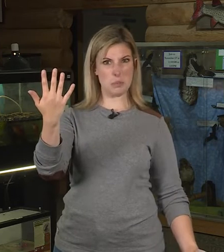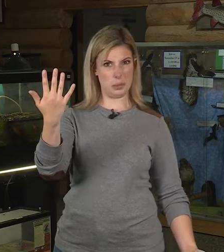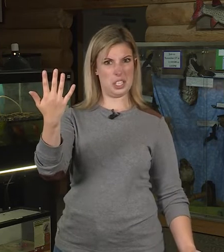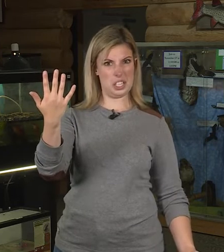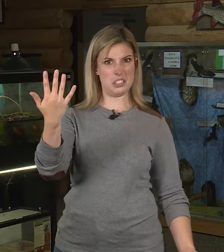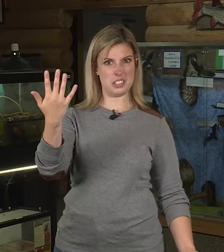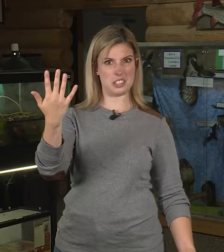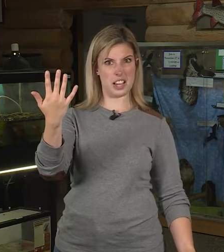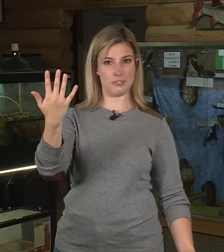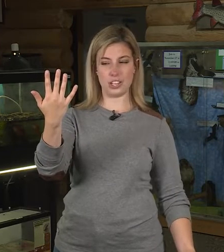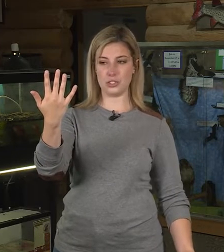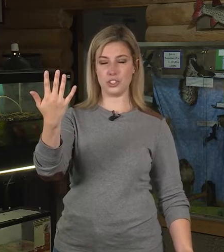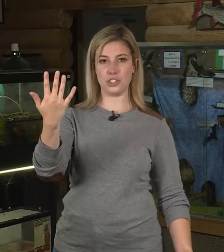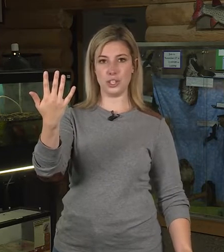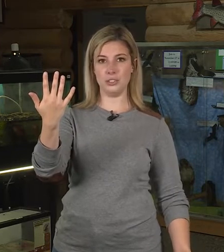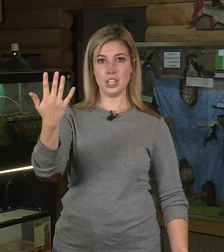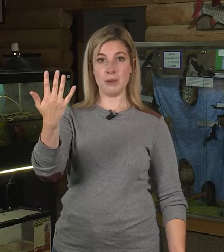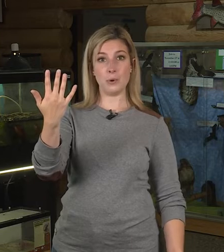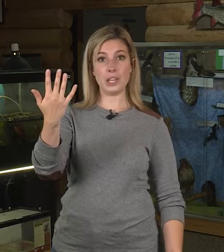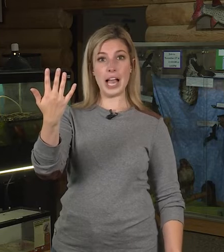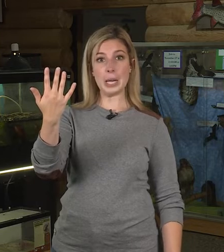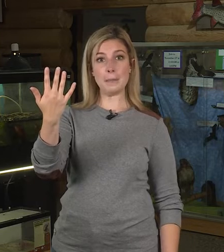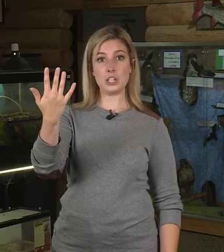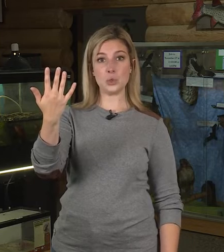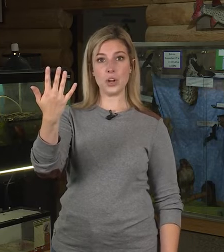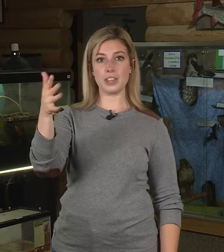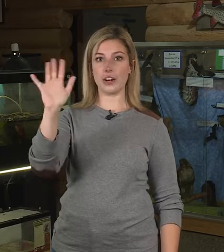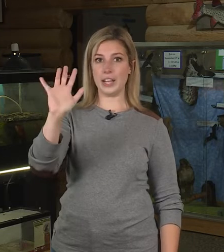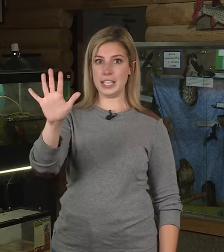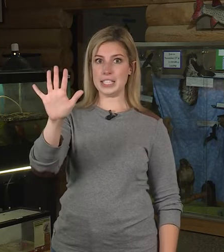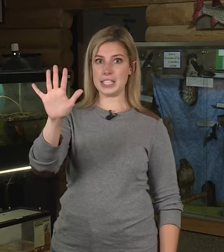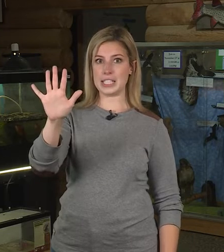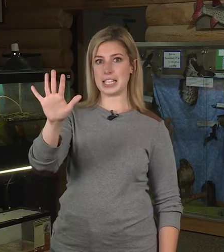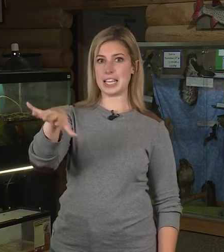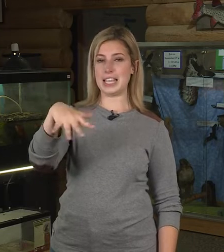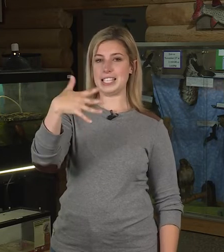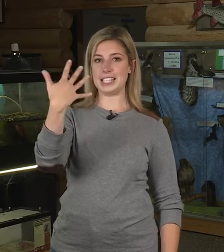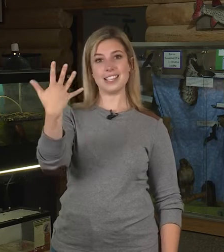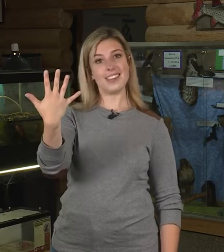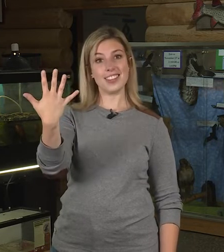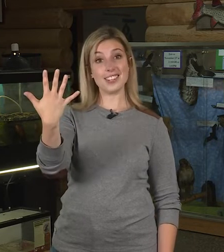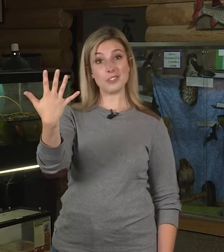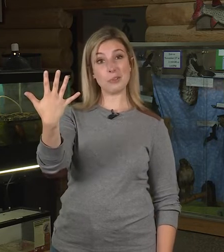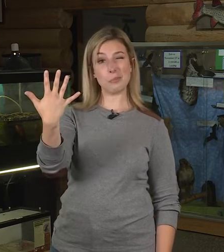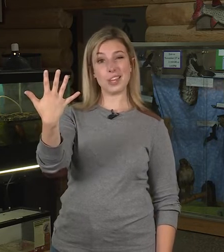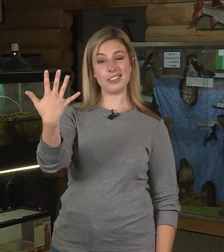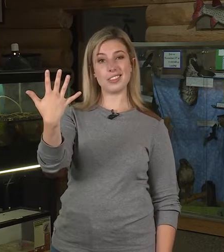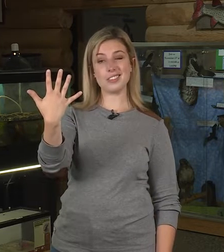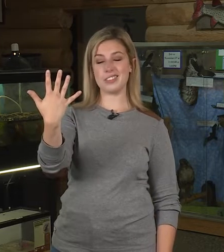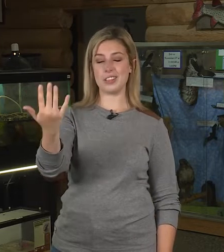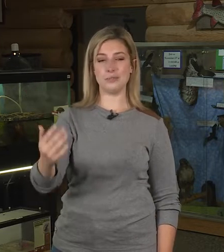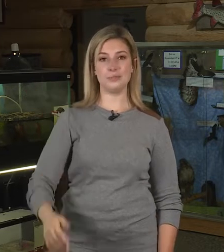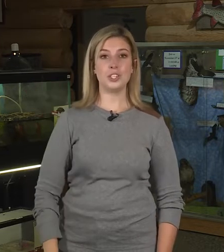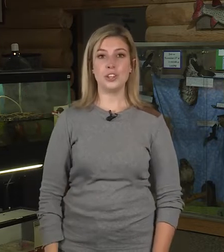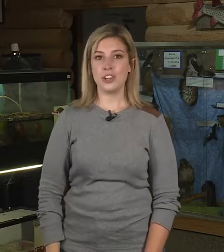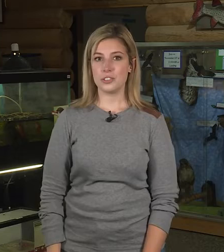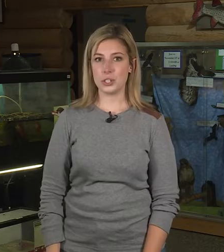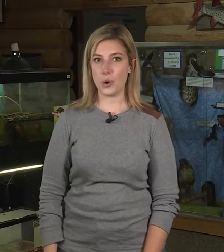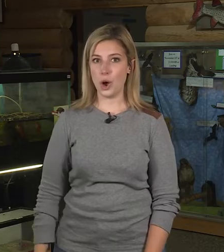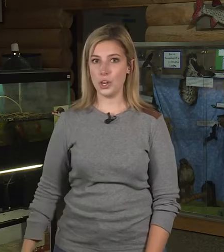pretty easy sign for us to do. But we got to make sure that our hand isn't like this, that it's flipped like this still. So all you